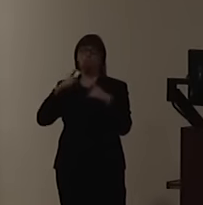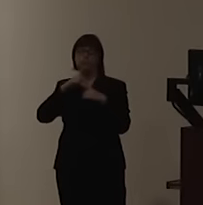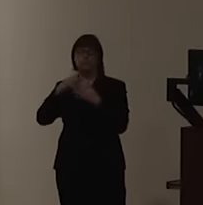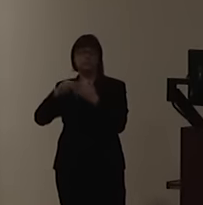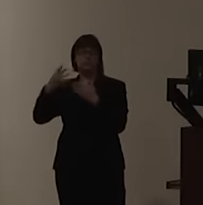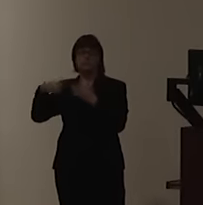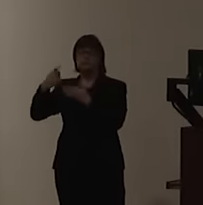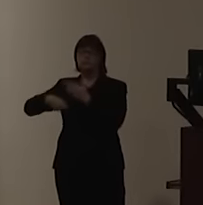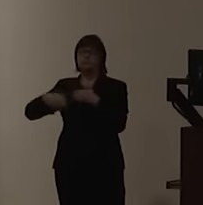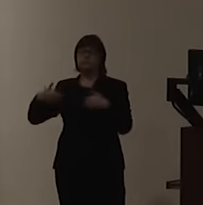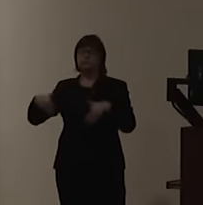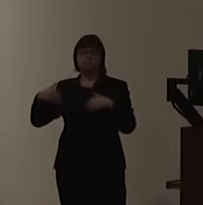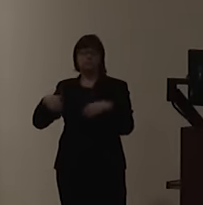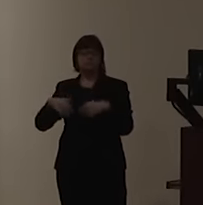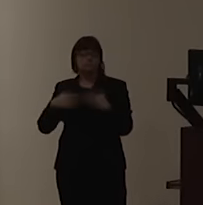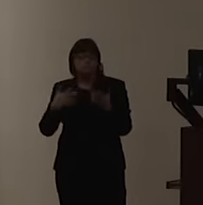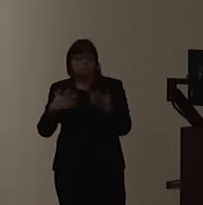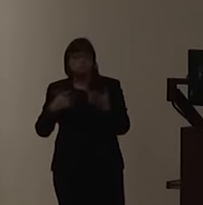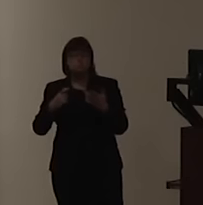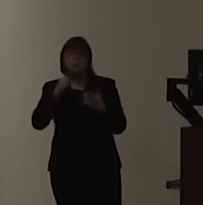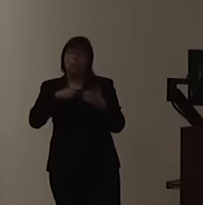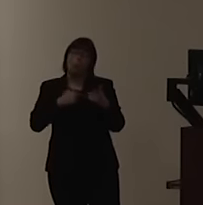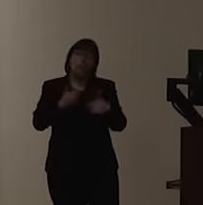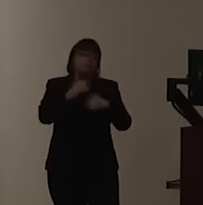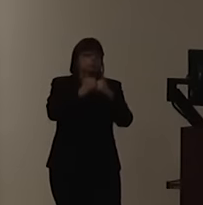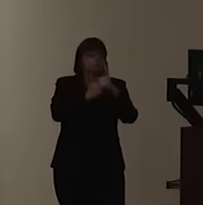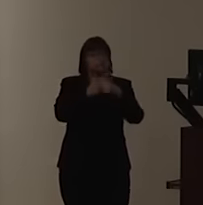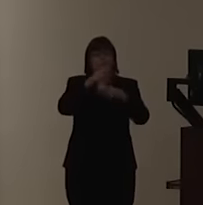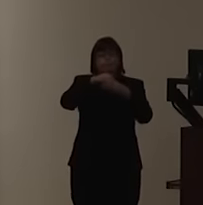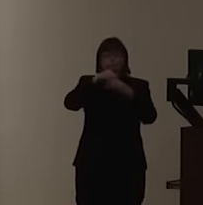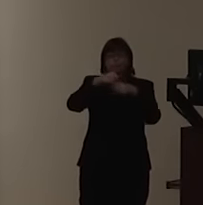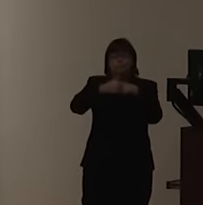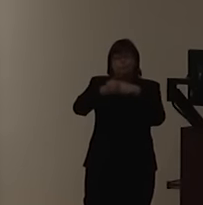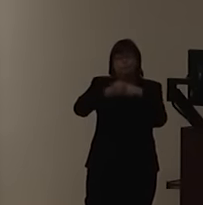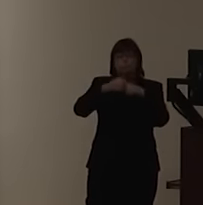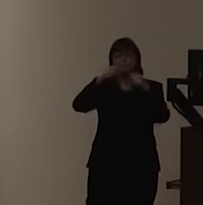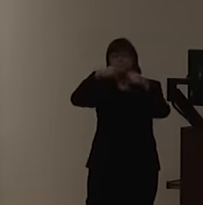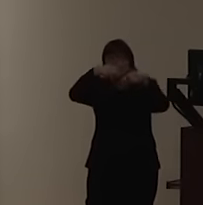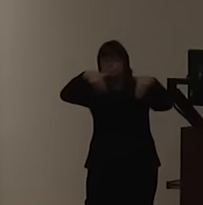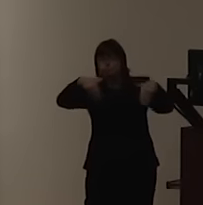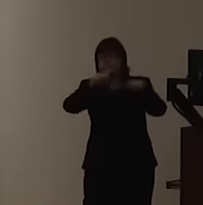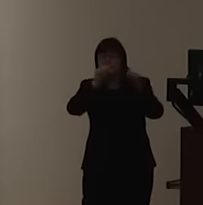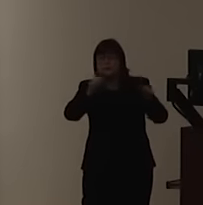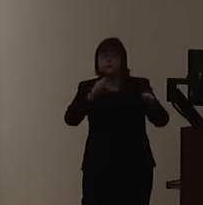You don't have the specialists. You don't have the infrastructure. It costs too much. You know,